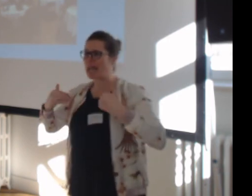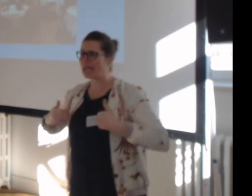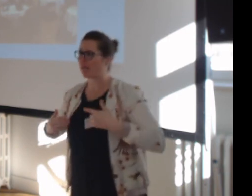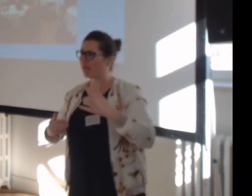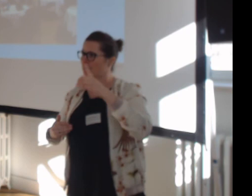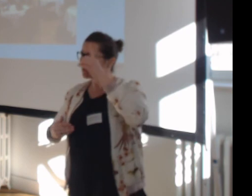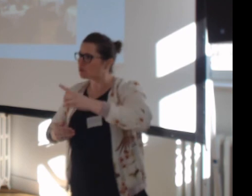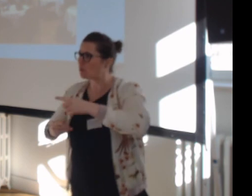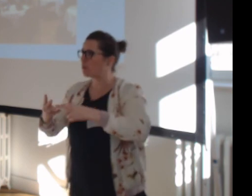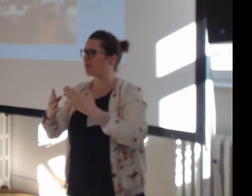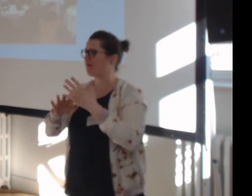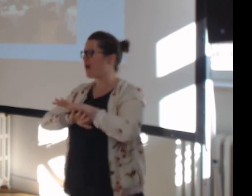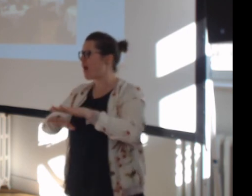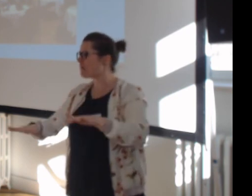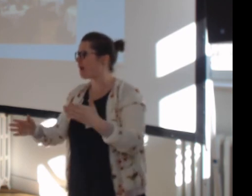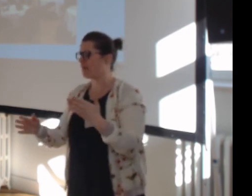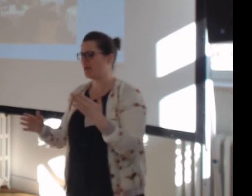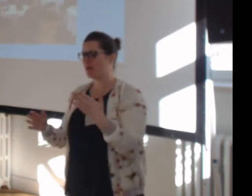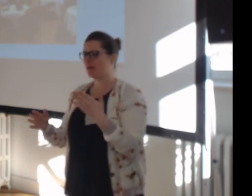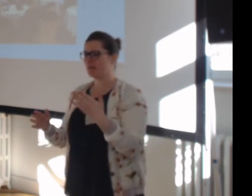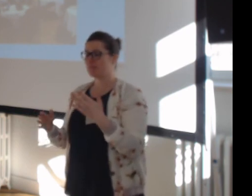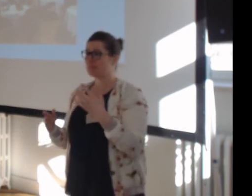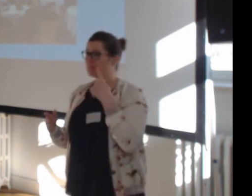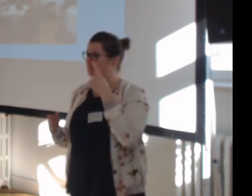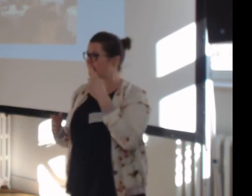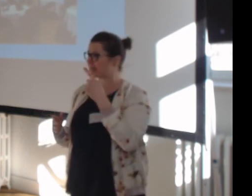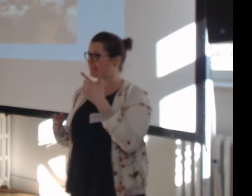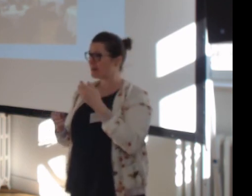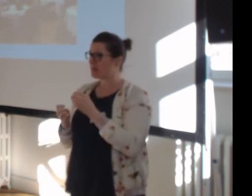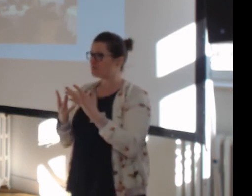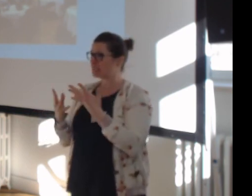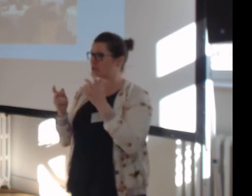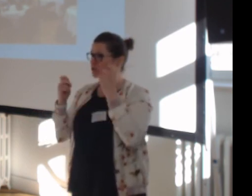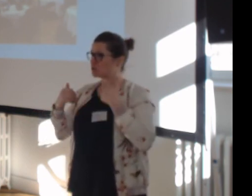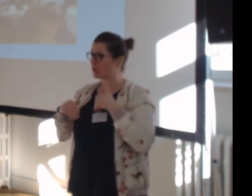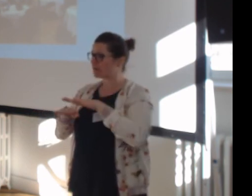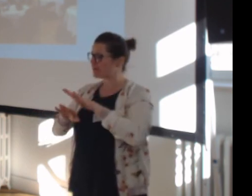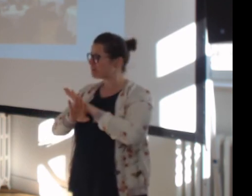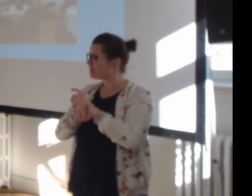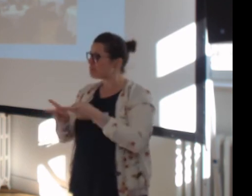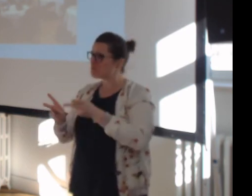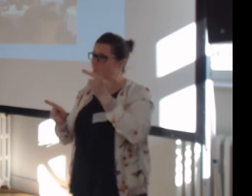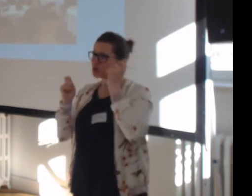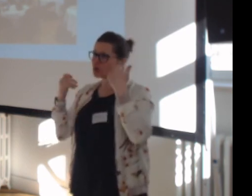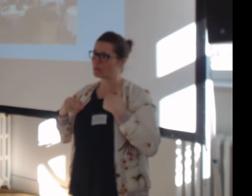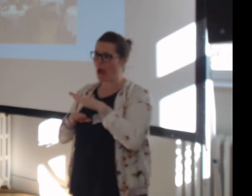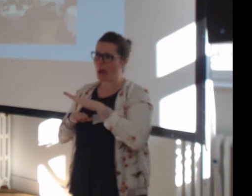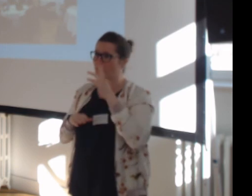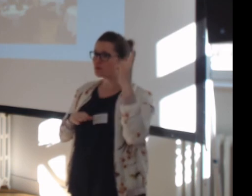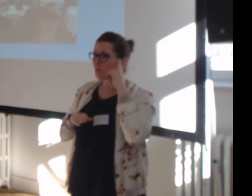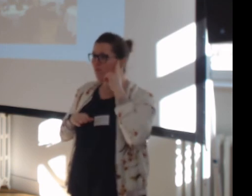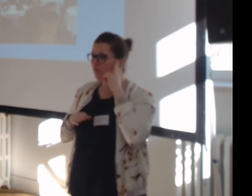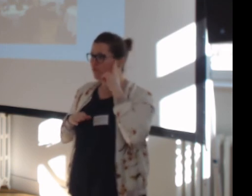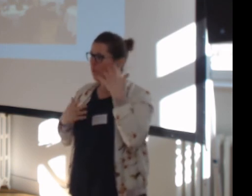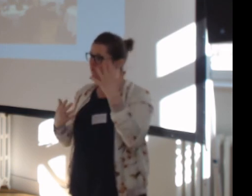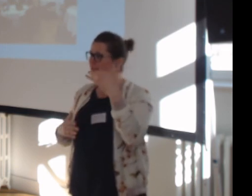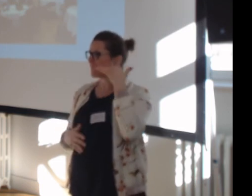the principal, and many of the students, most of the students are deaf or hard of